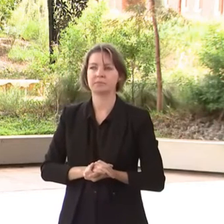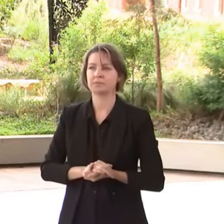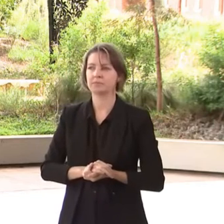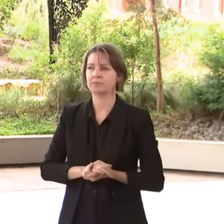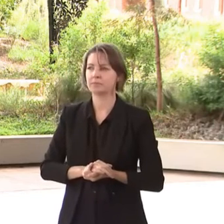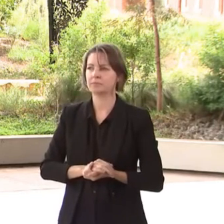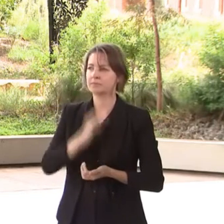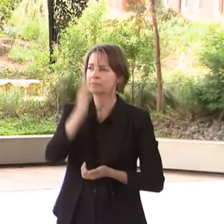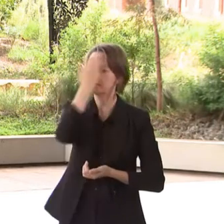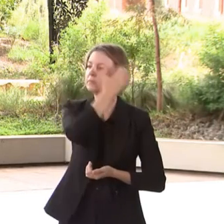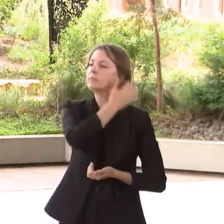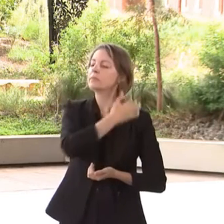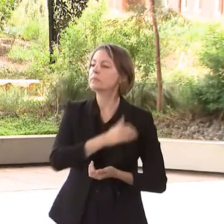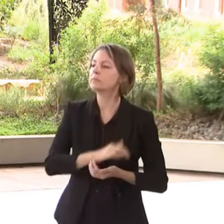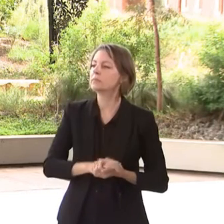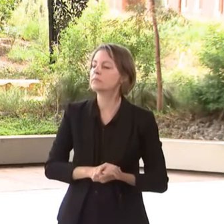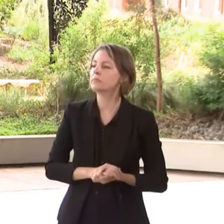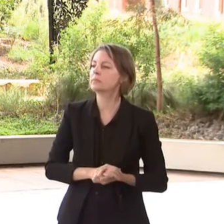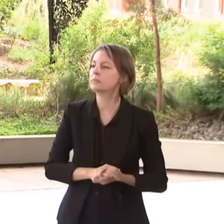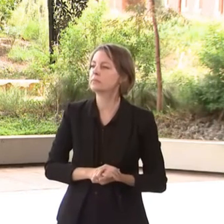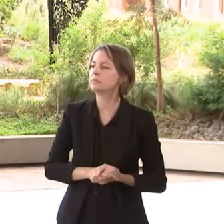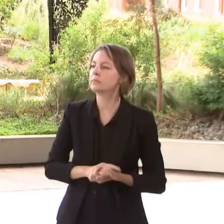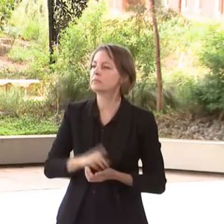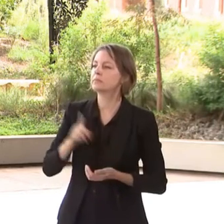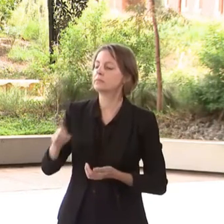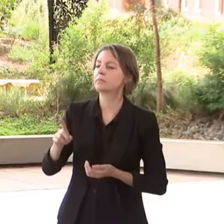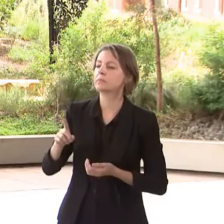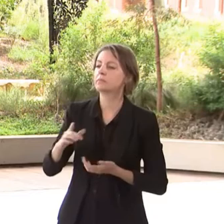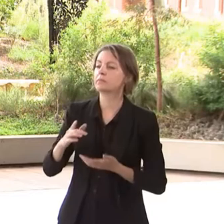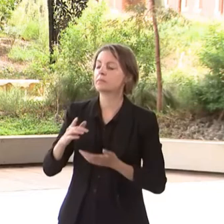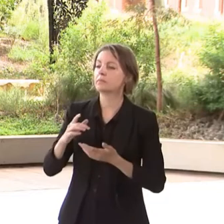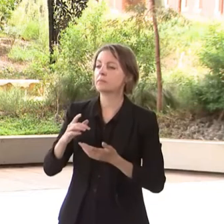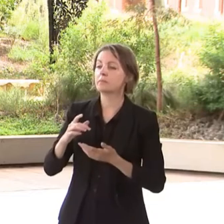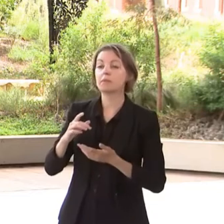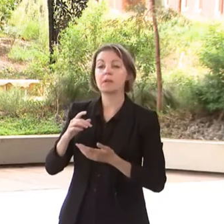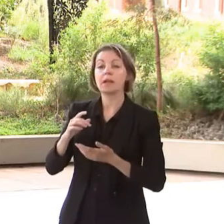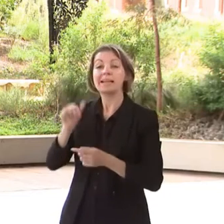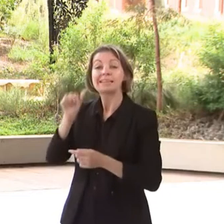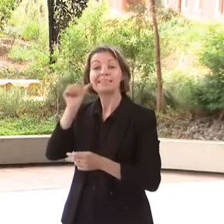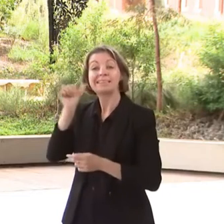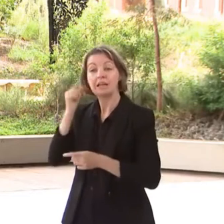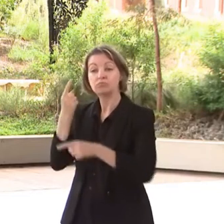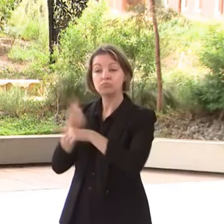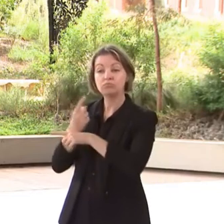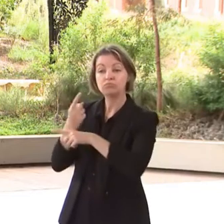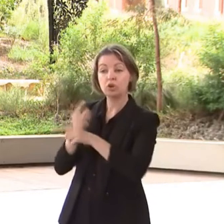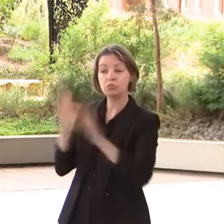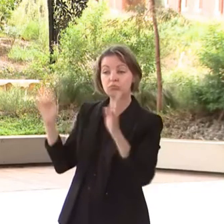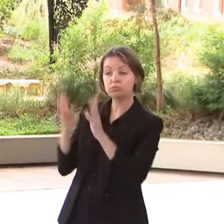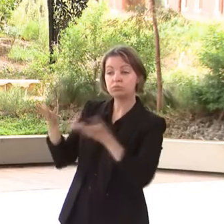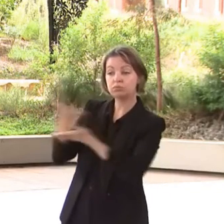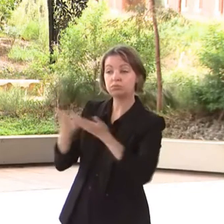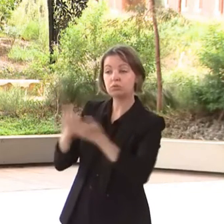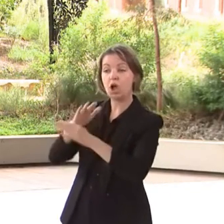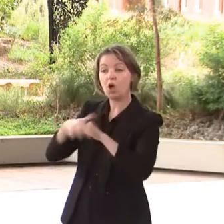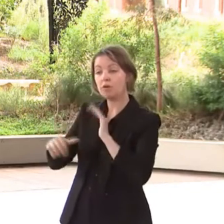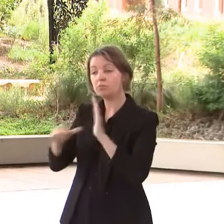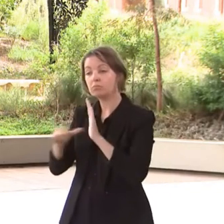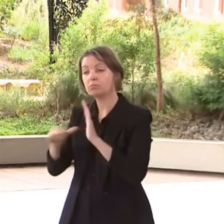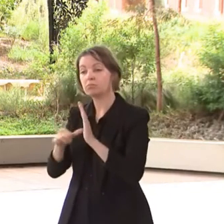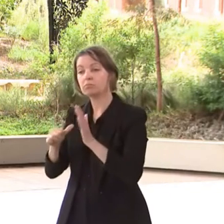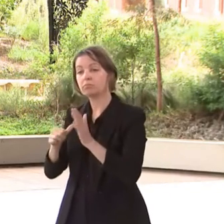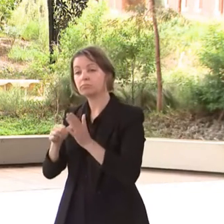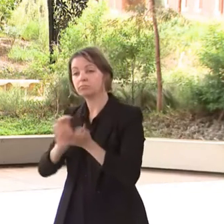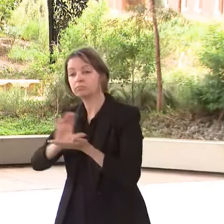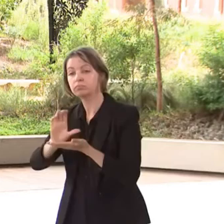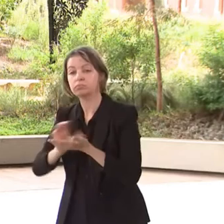Did you guys talk about that yesterday? Yeah. We had an expenditure review committee yesterday, and the Treasurer is continuing to work on that.